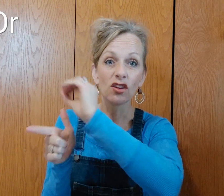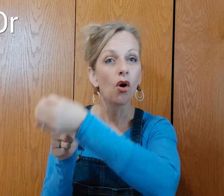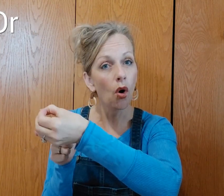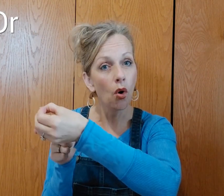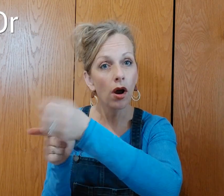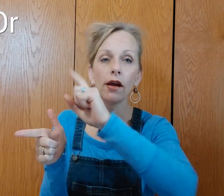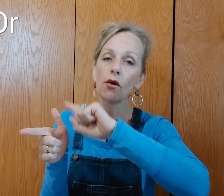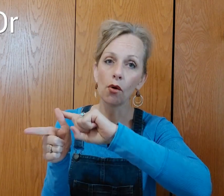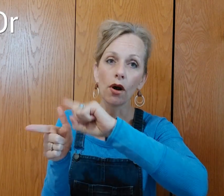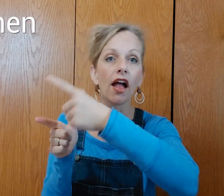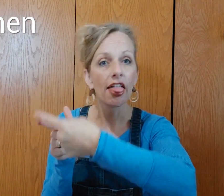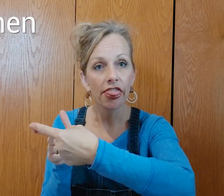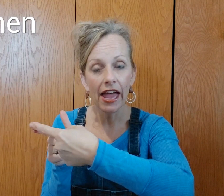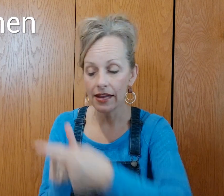So or then.